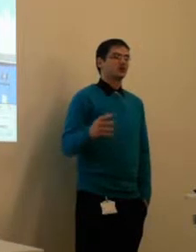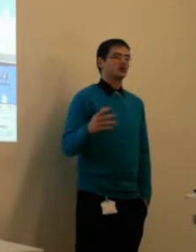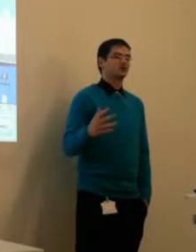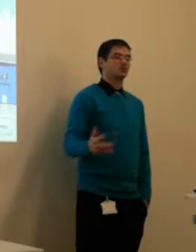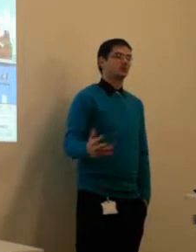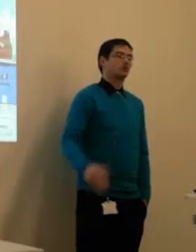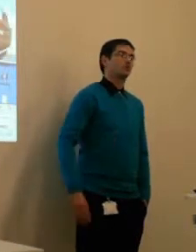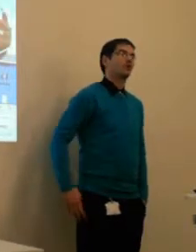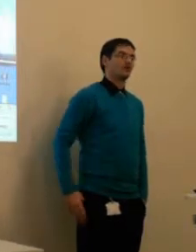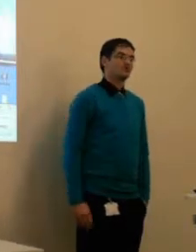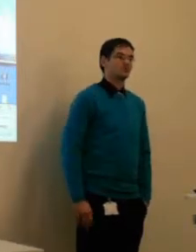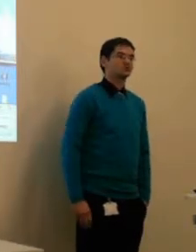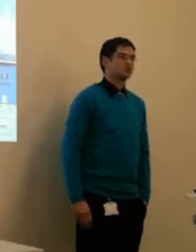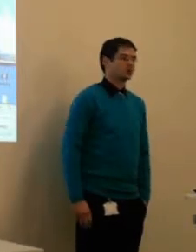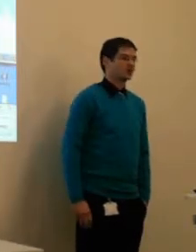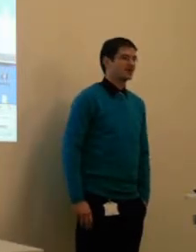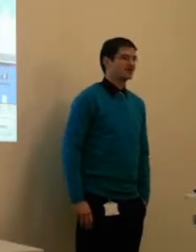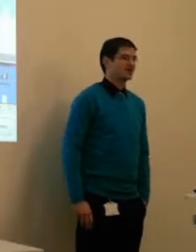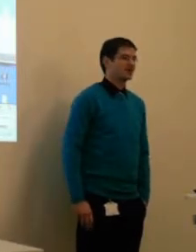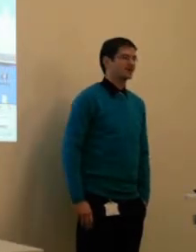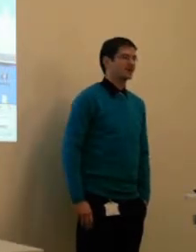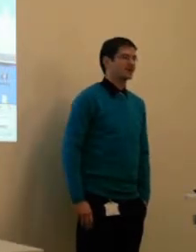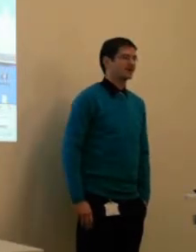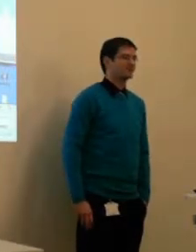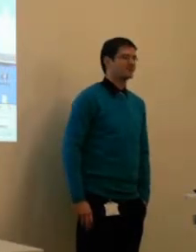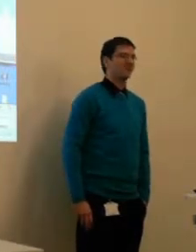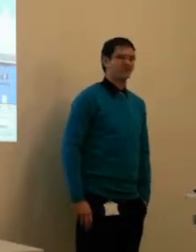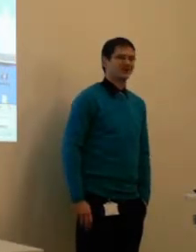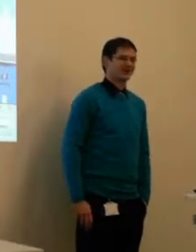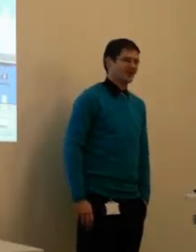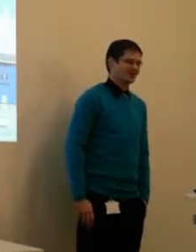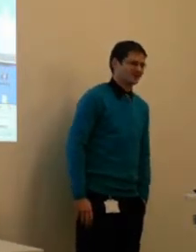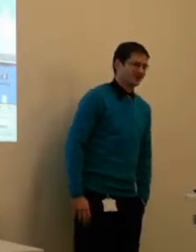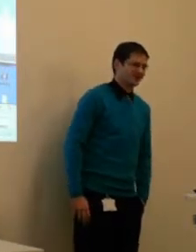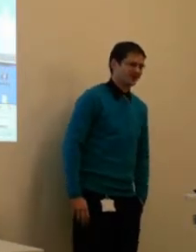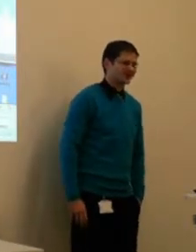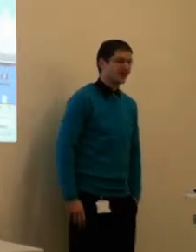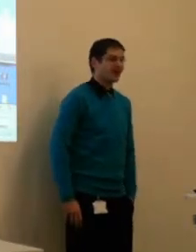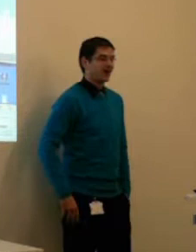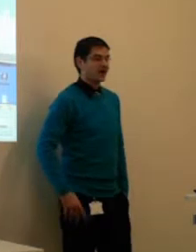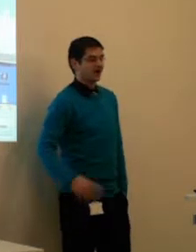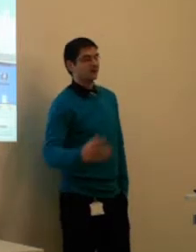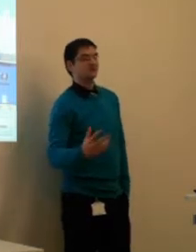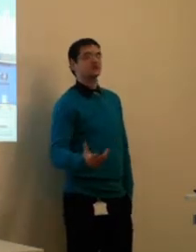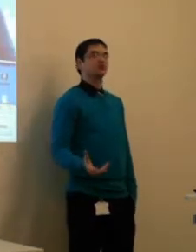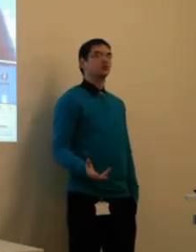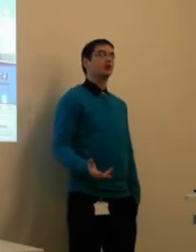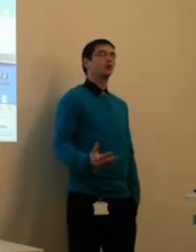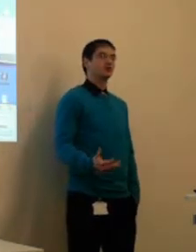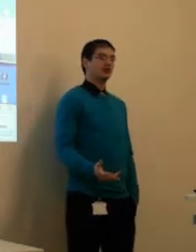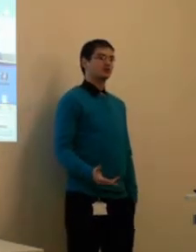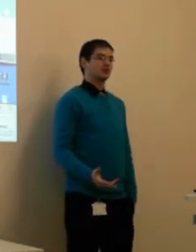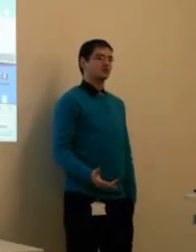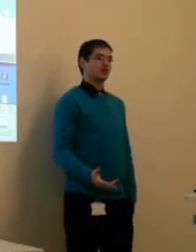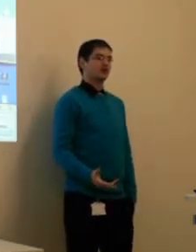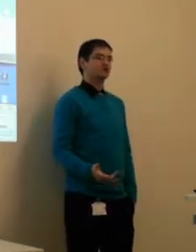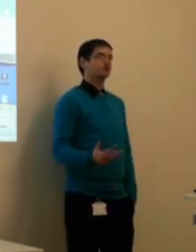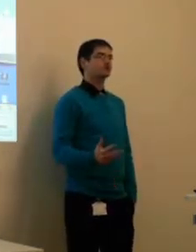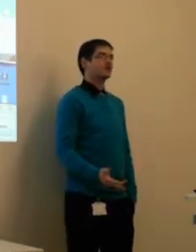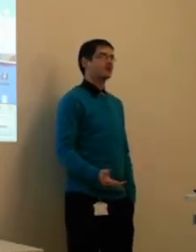yous are wondering why i'm so slow in my second here but we're all in together just fine uh all the signs of you will be bsl signs if there's any